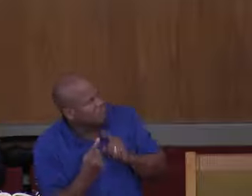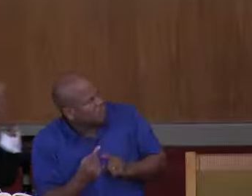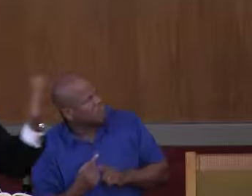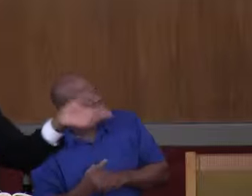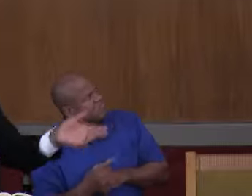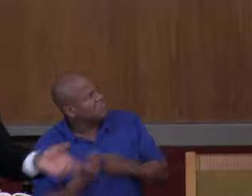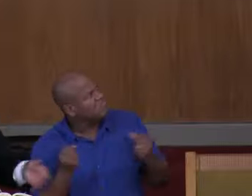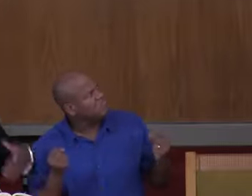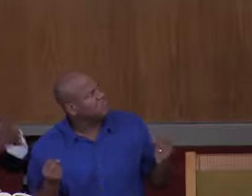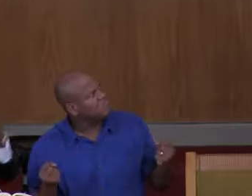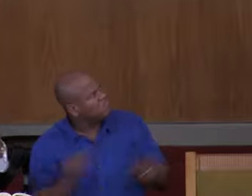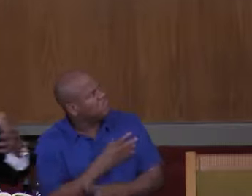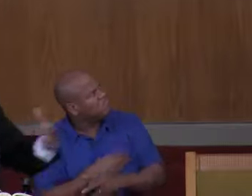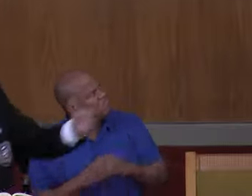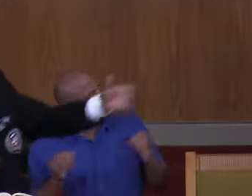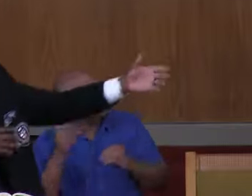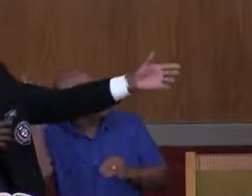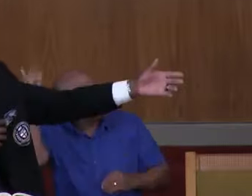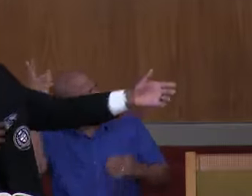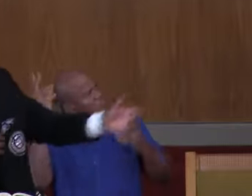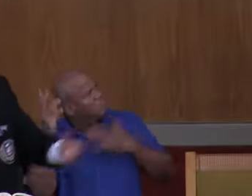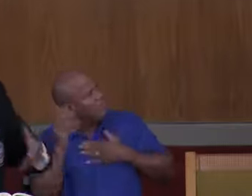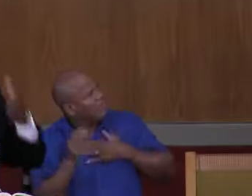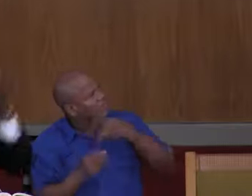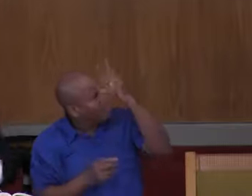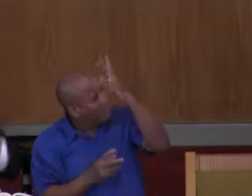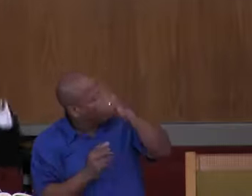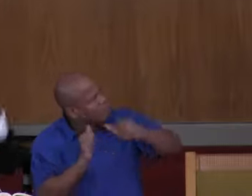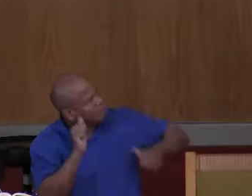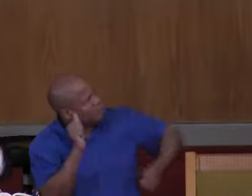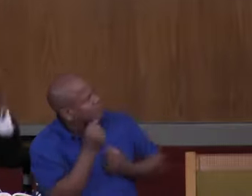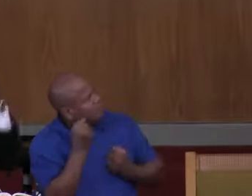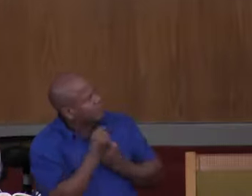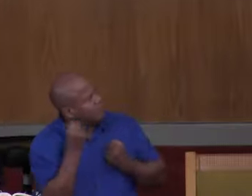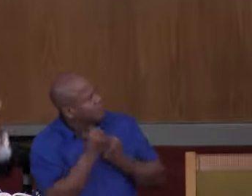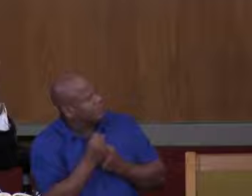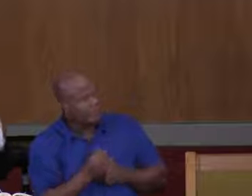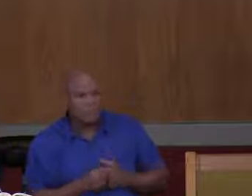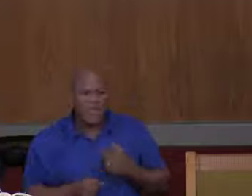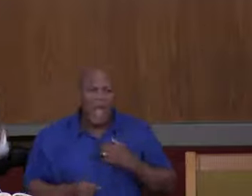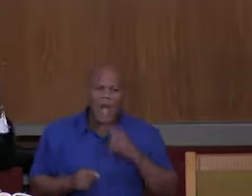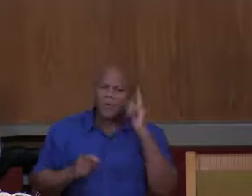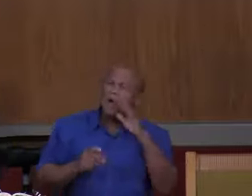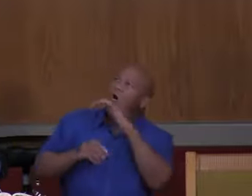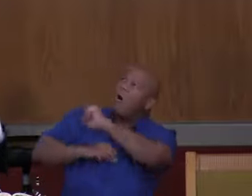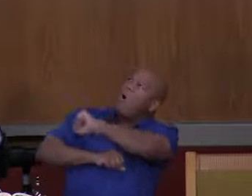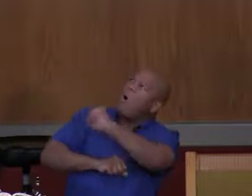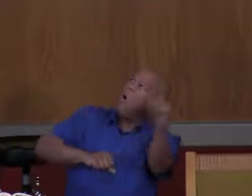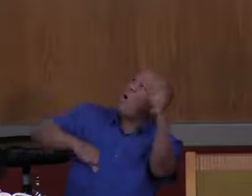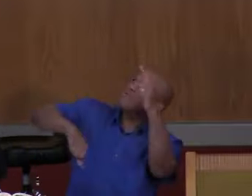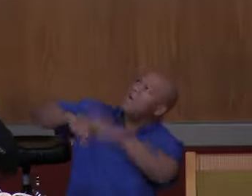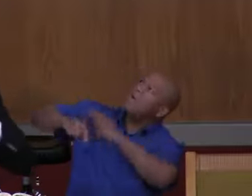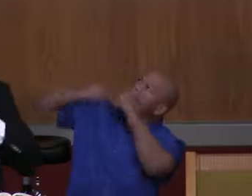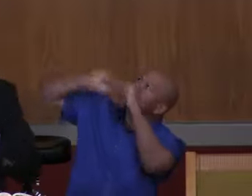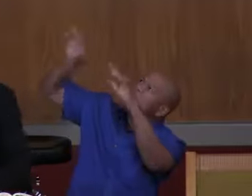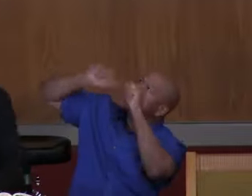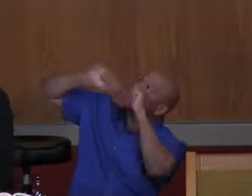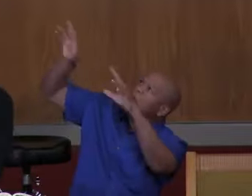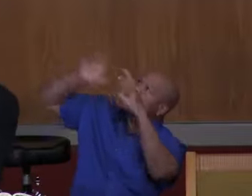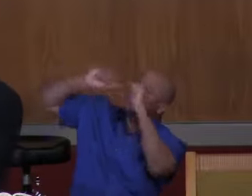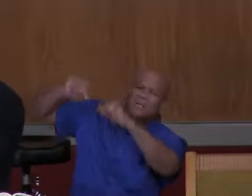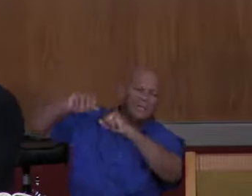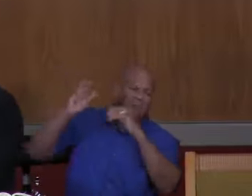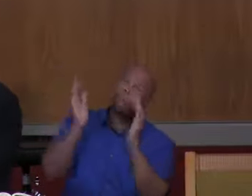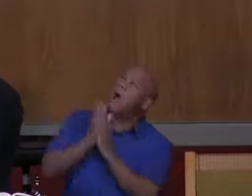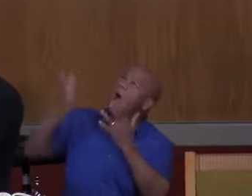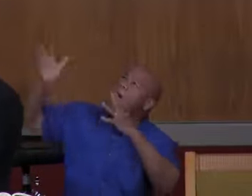social whatever it is going another way. I will bless the Lord at all times, and his praise